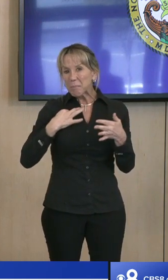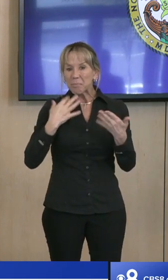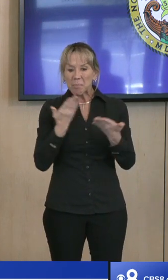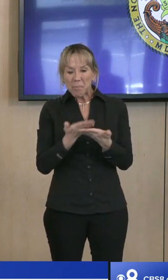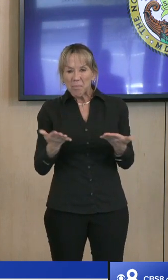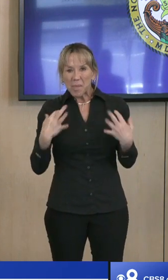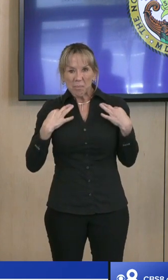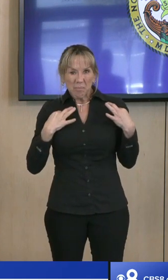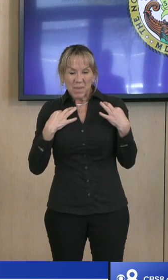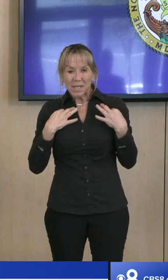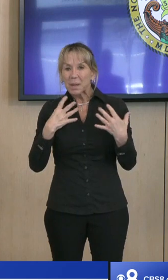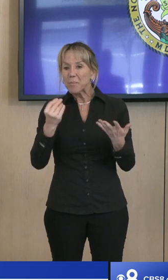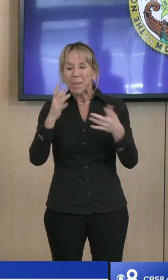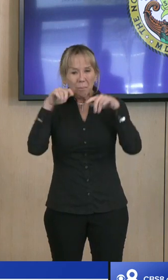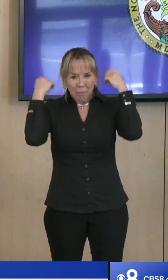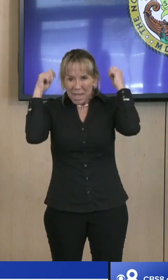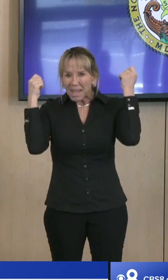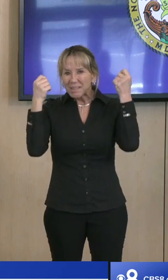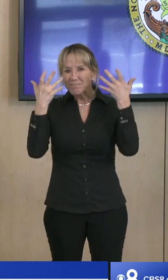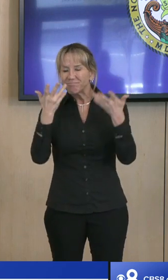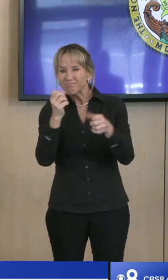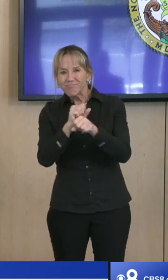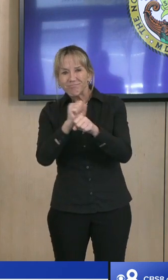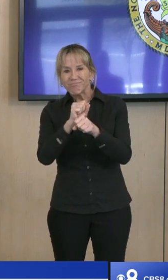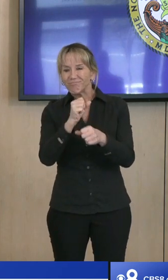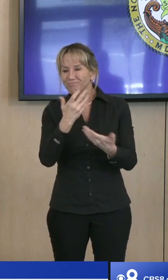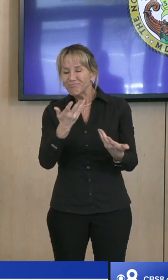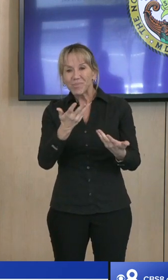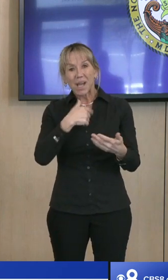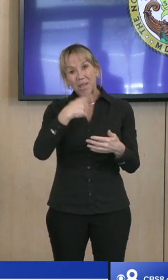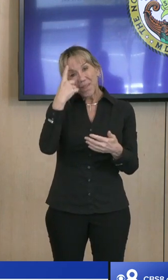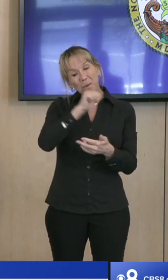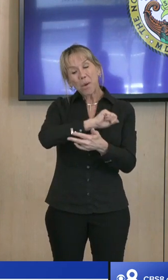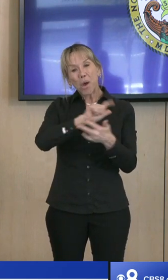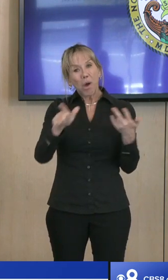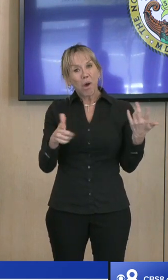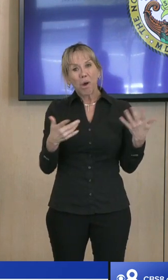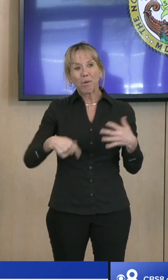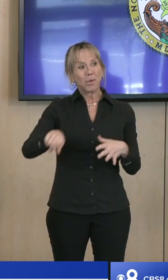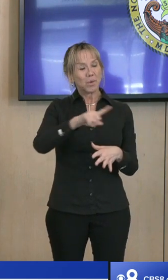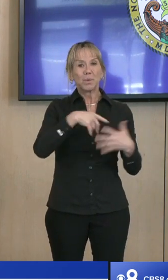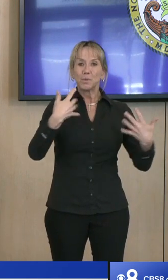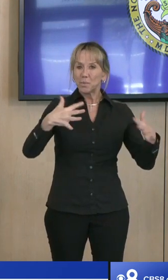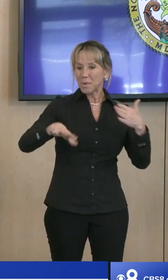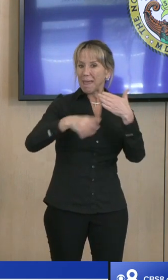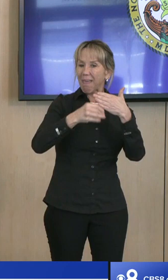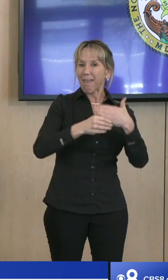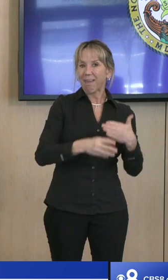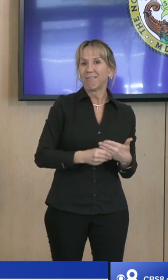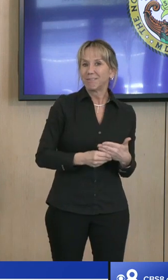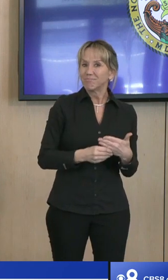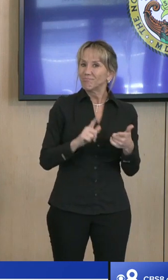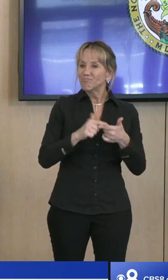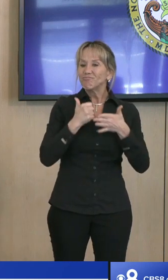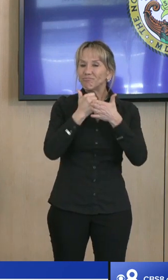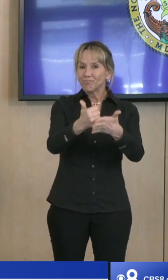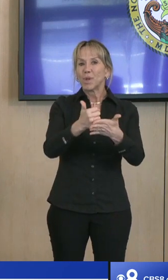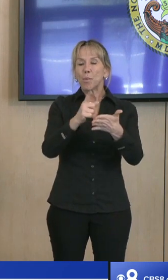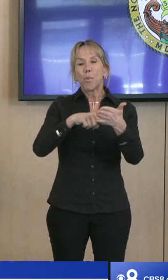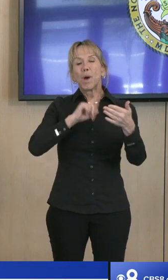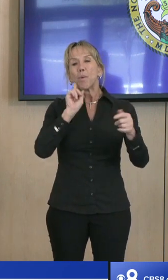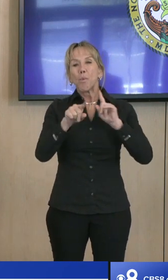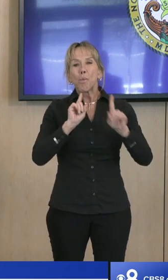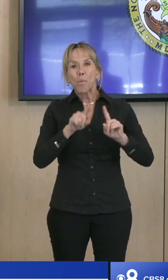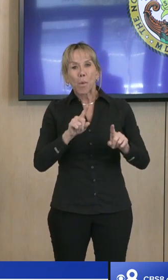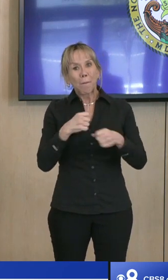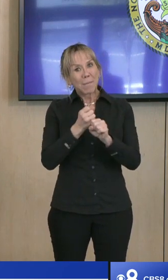other materials. Bandanas work great. And again, I think all of this is an effort to be additive to the other orders that have been laid out before to